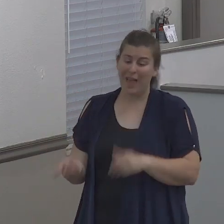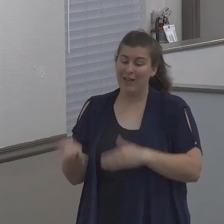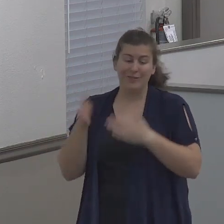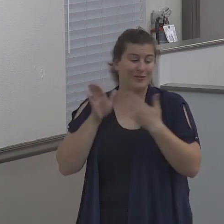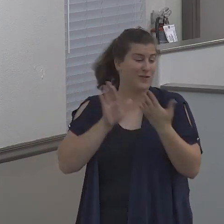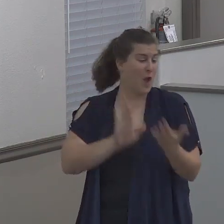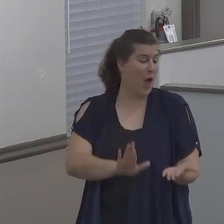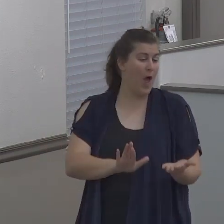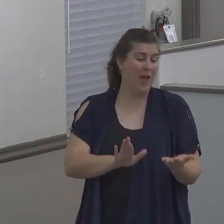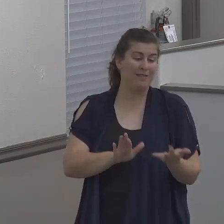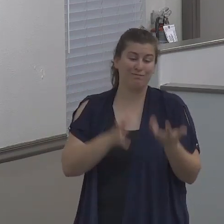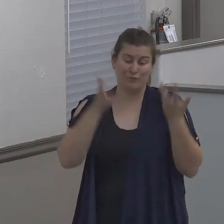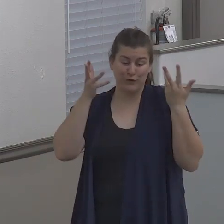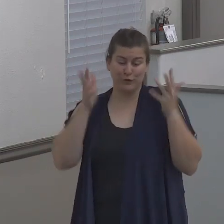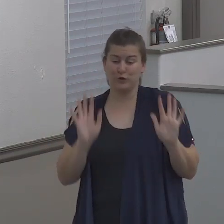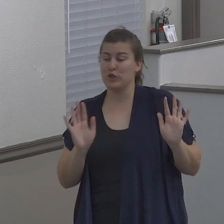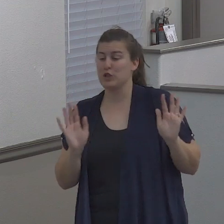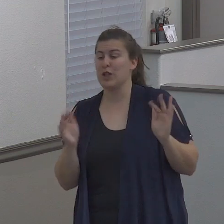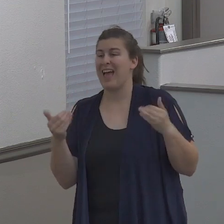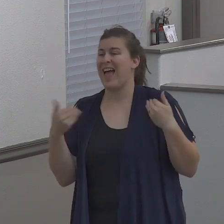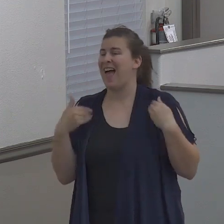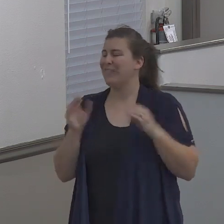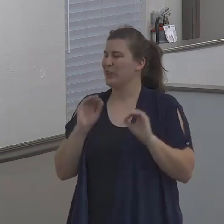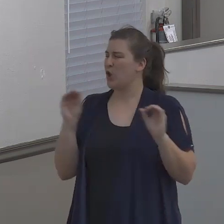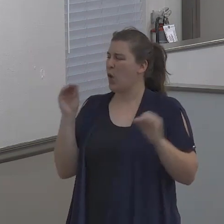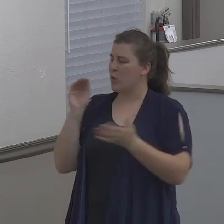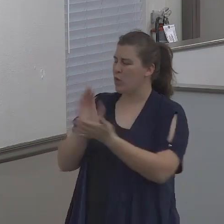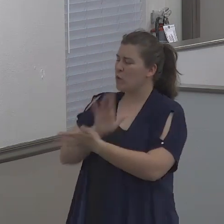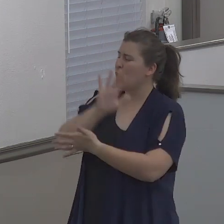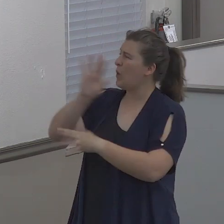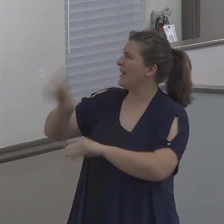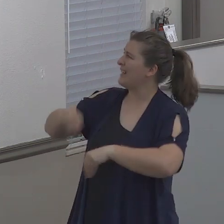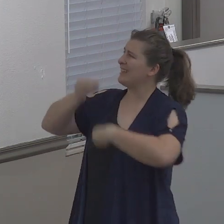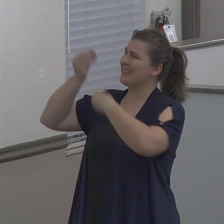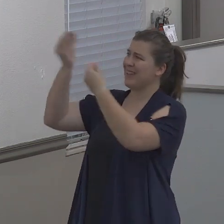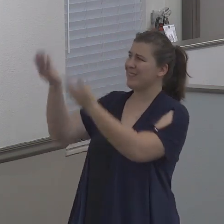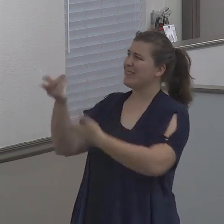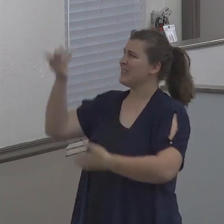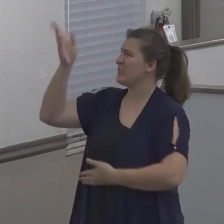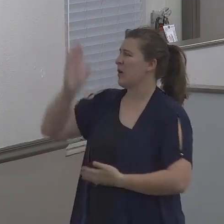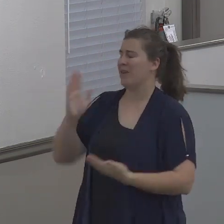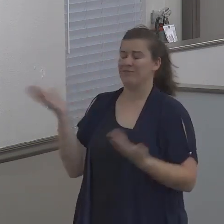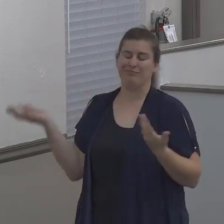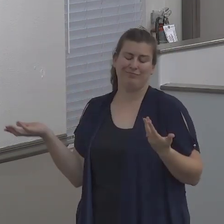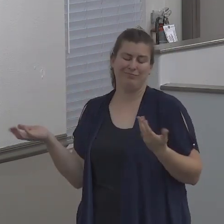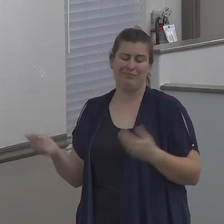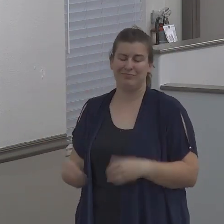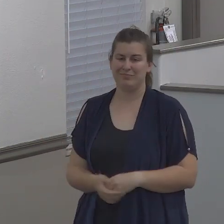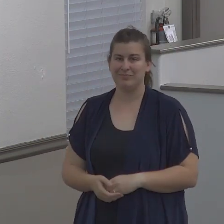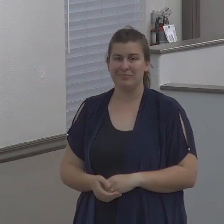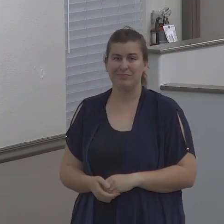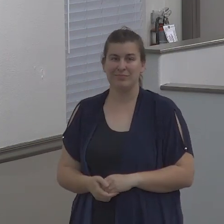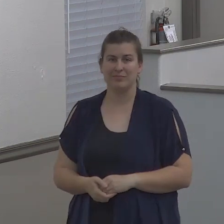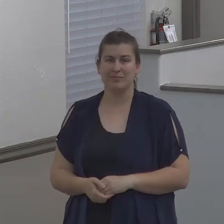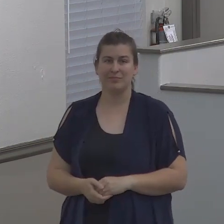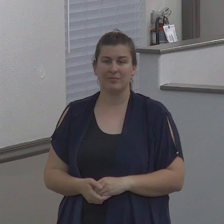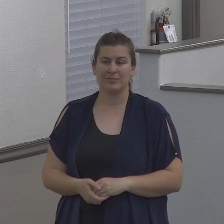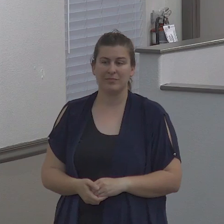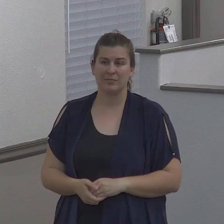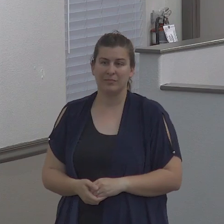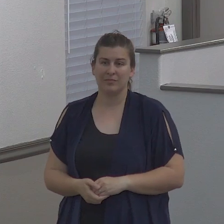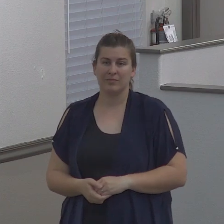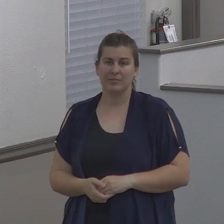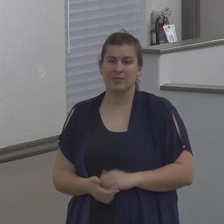We'll live and we will die and we will not have brought much glory, if any glory, to